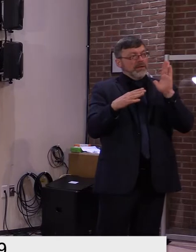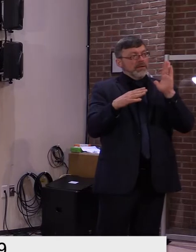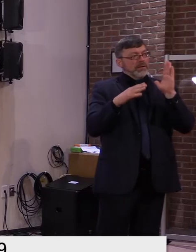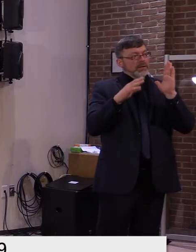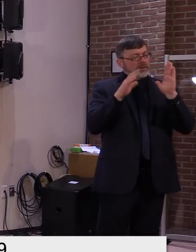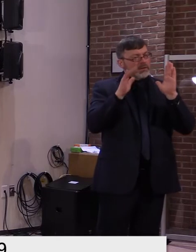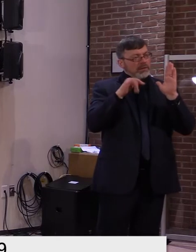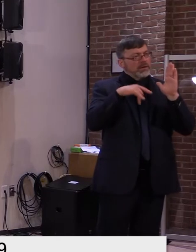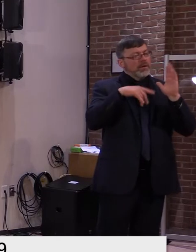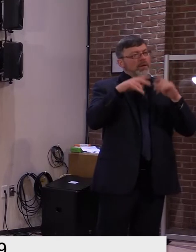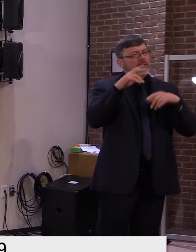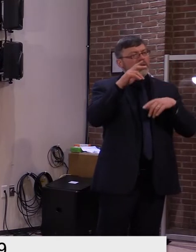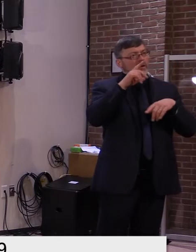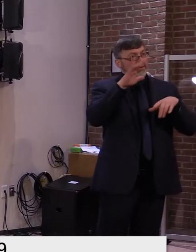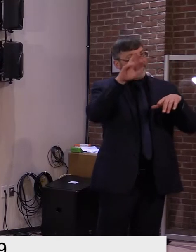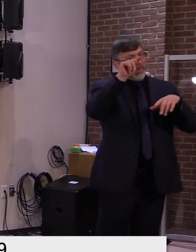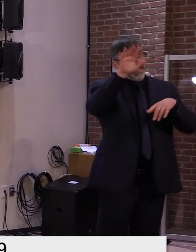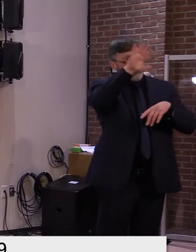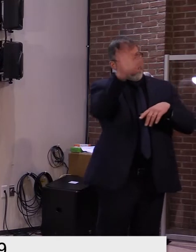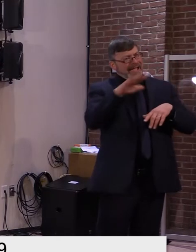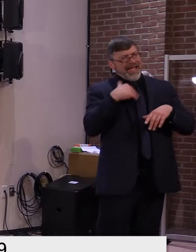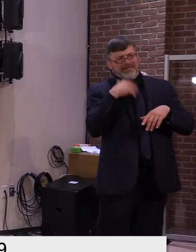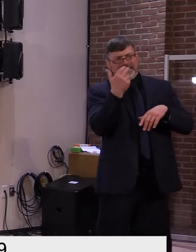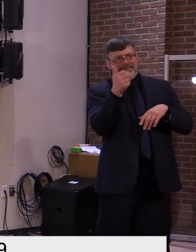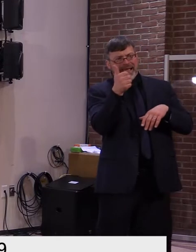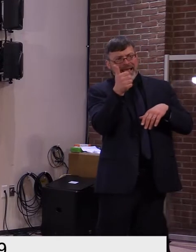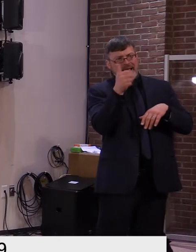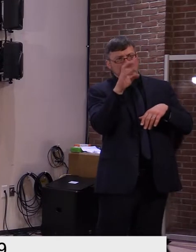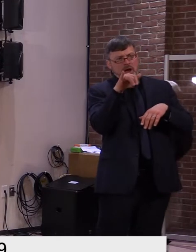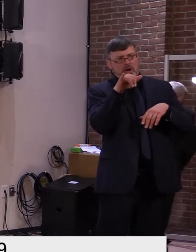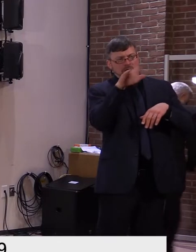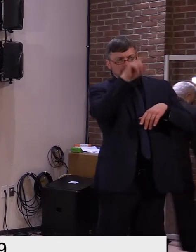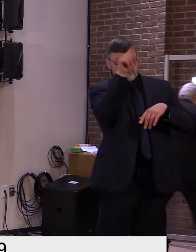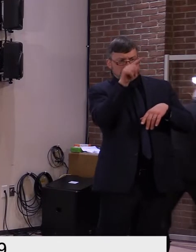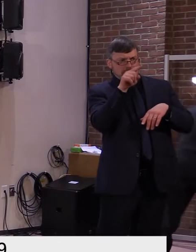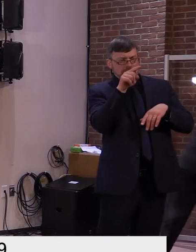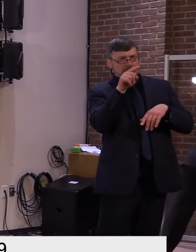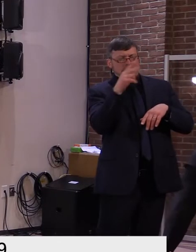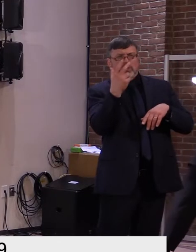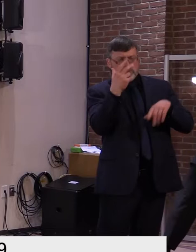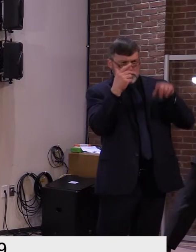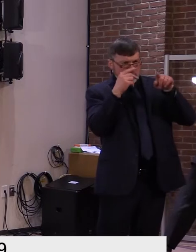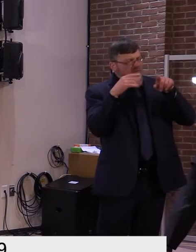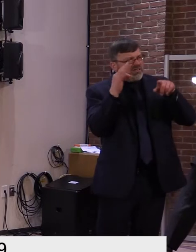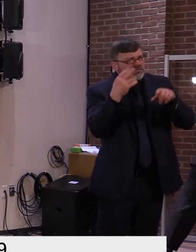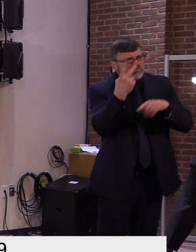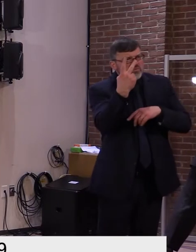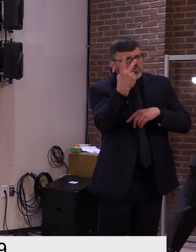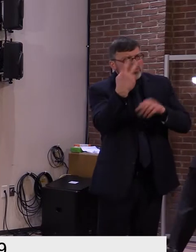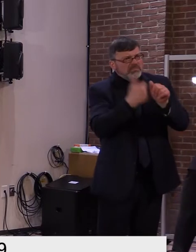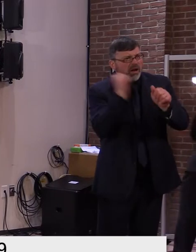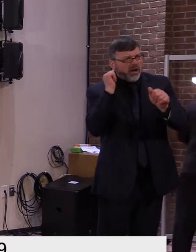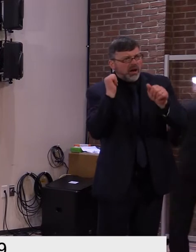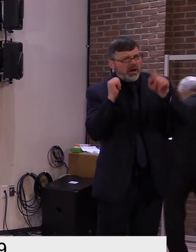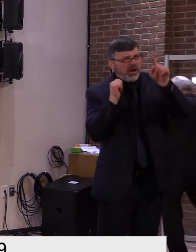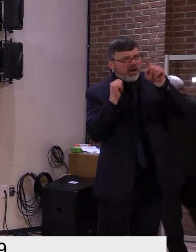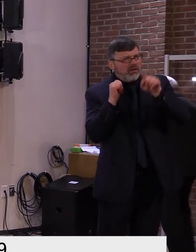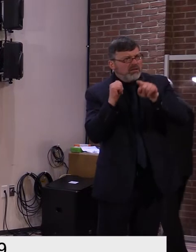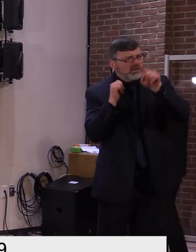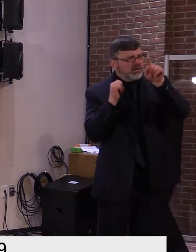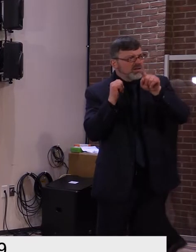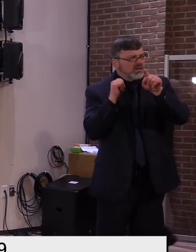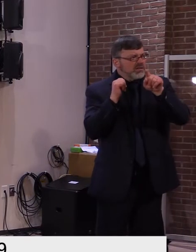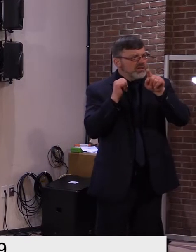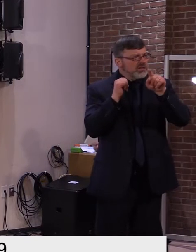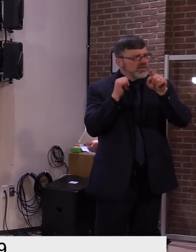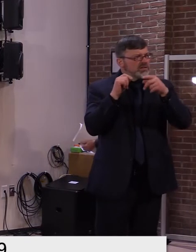By population, there's about 50% more more likely to get a vaccine in